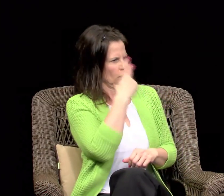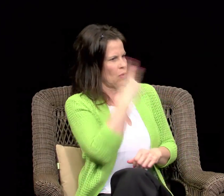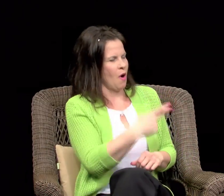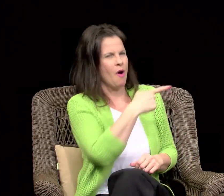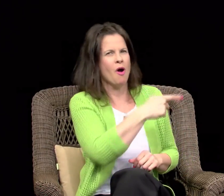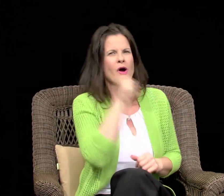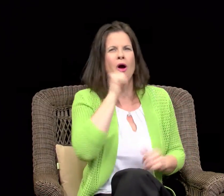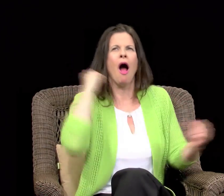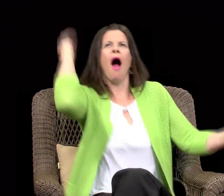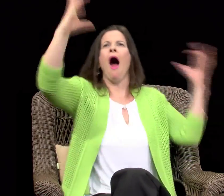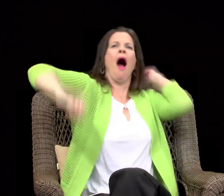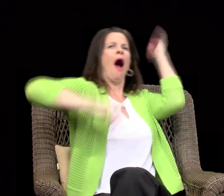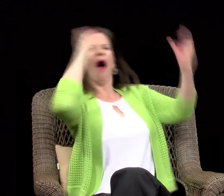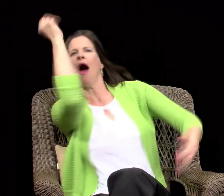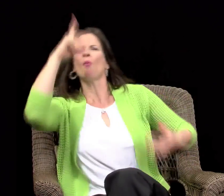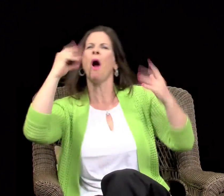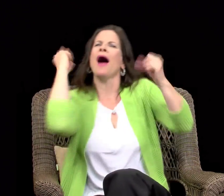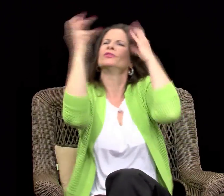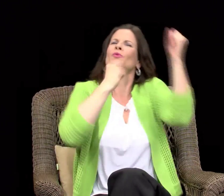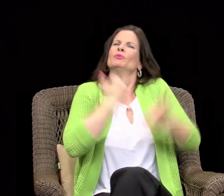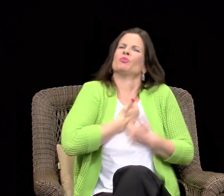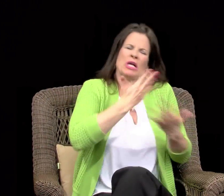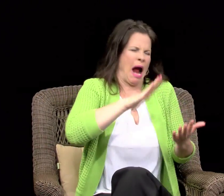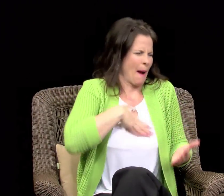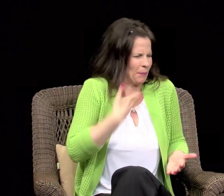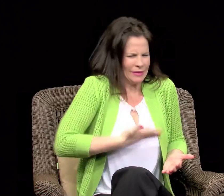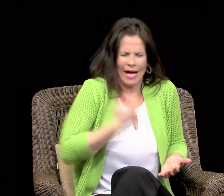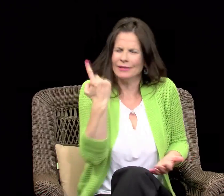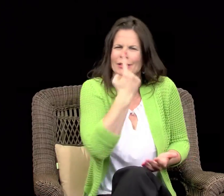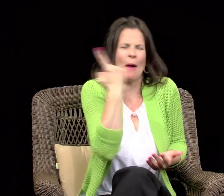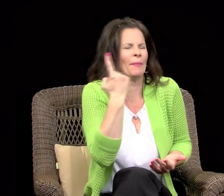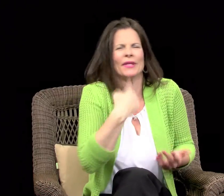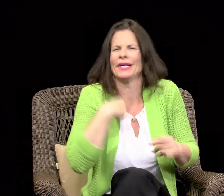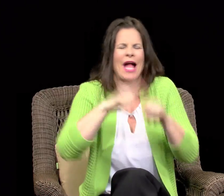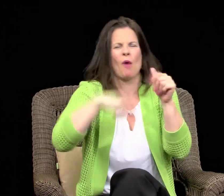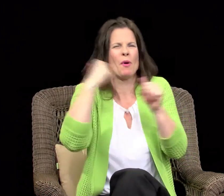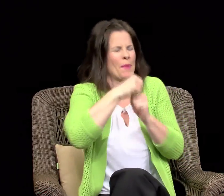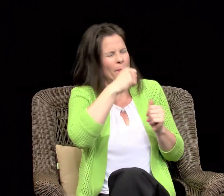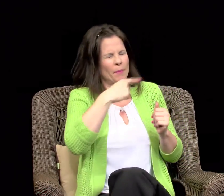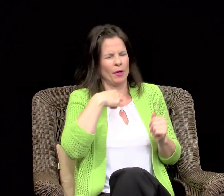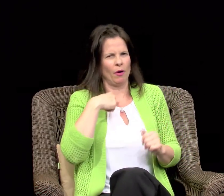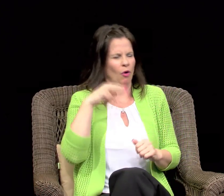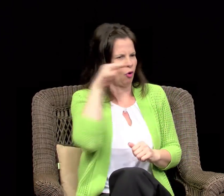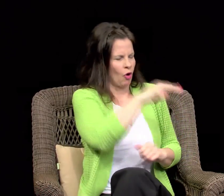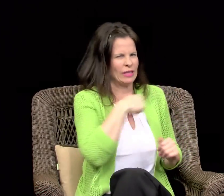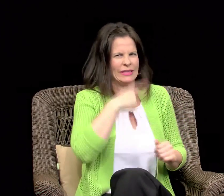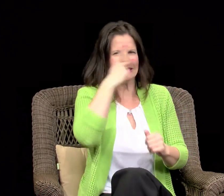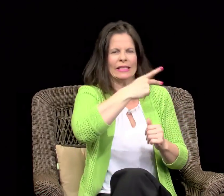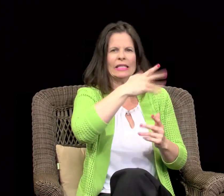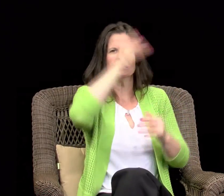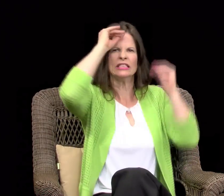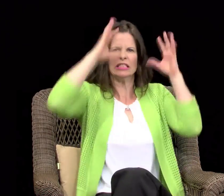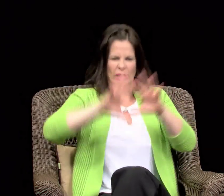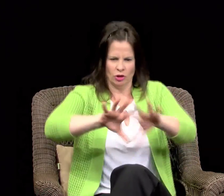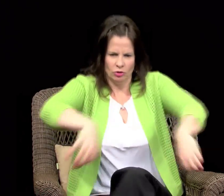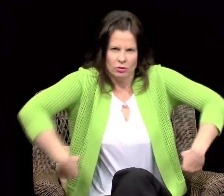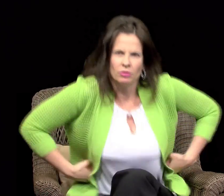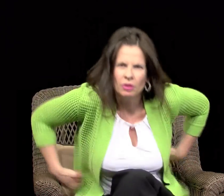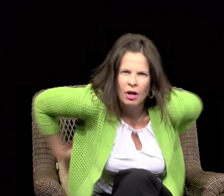was in class and I saw another little girl trying to sign. She was trying to express how upset she was. And I remember I saw the